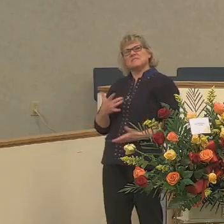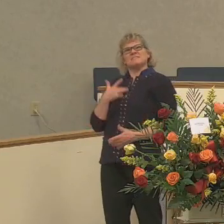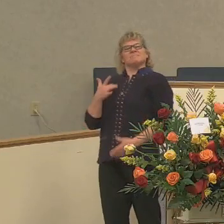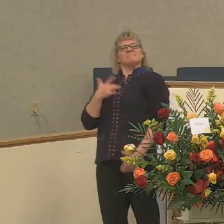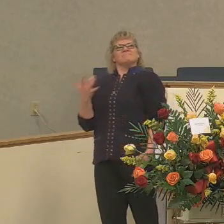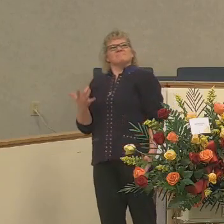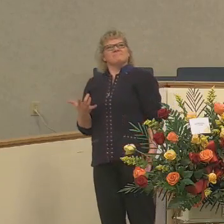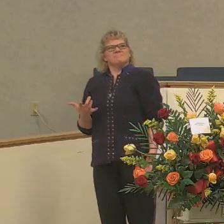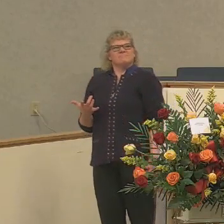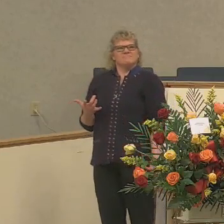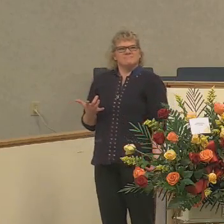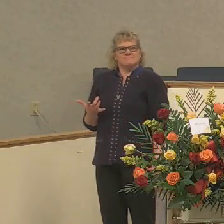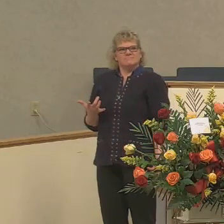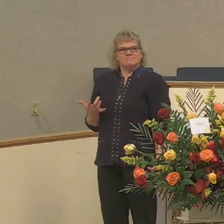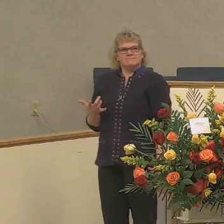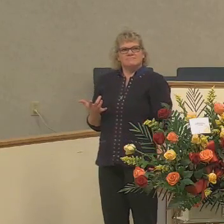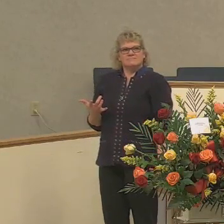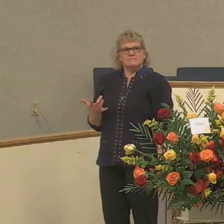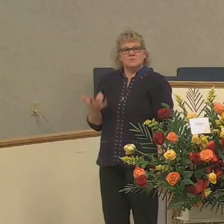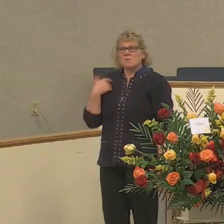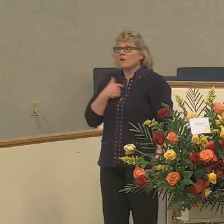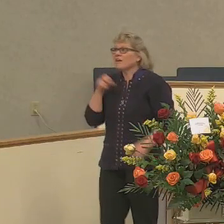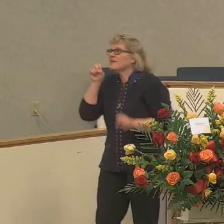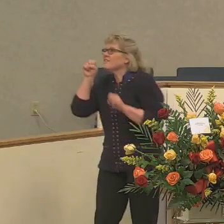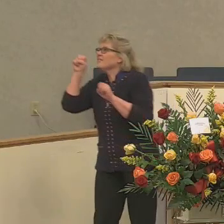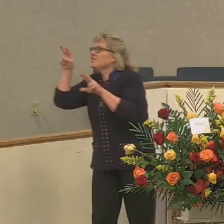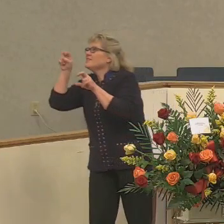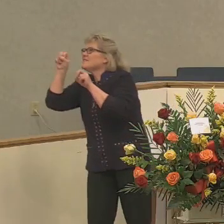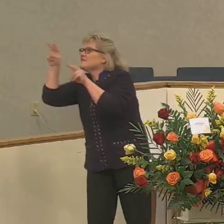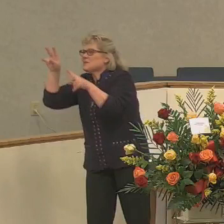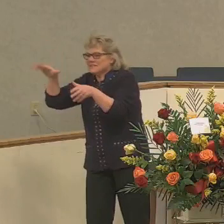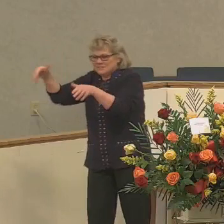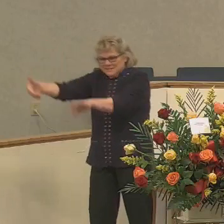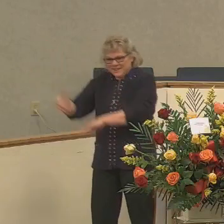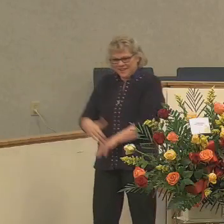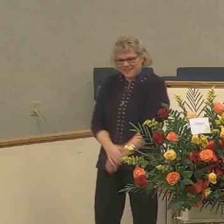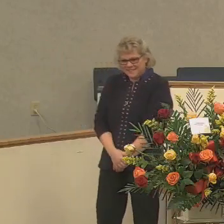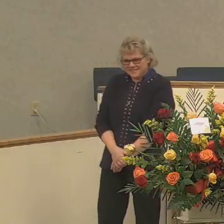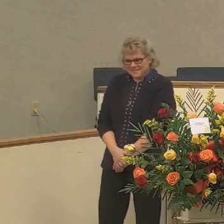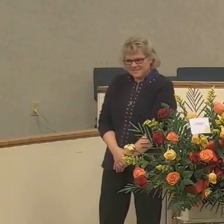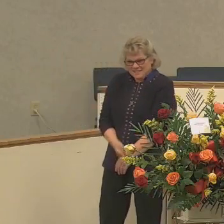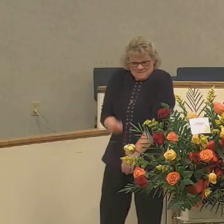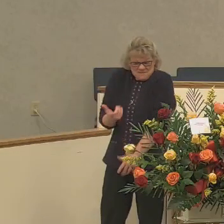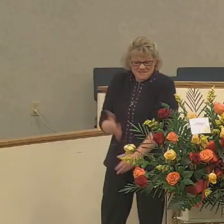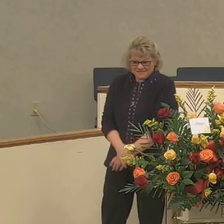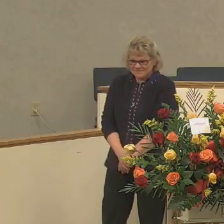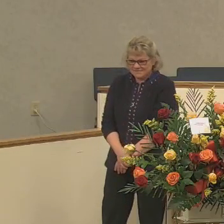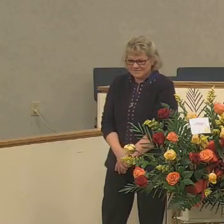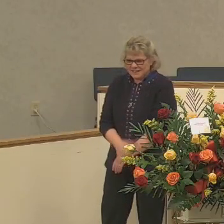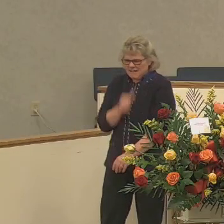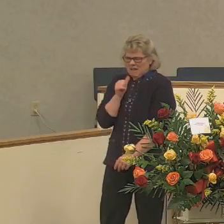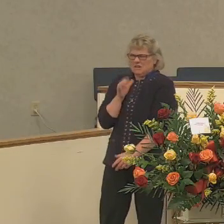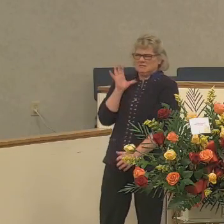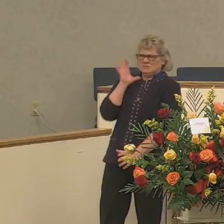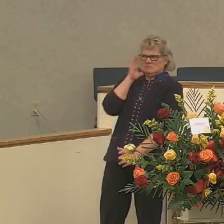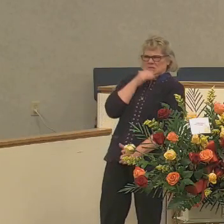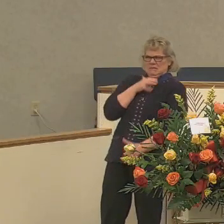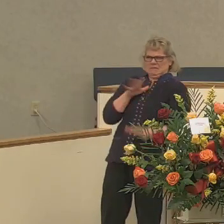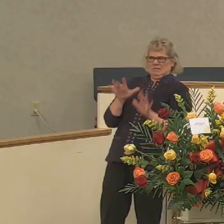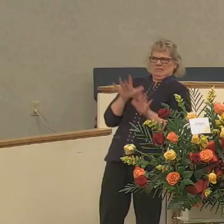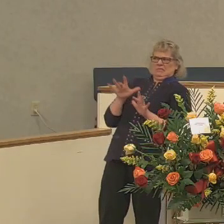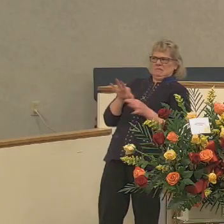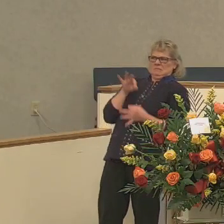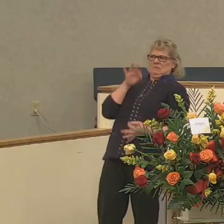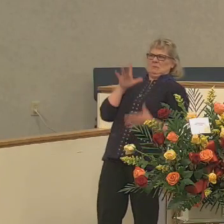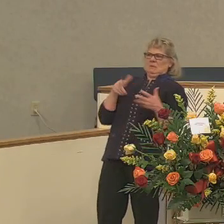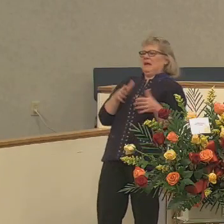sense in which we look forward to death. Not in a morbid way,